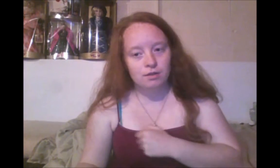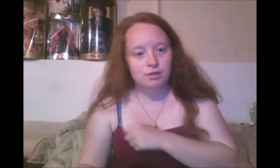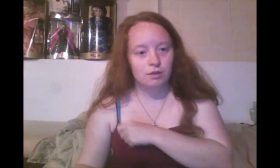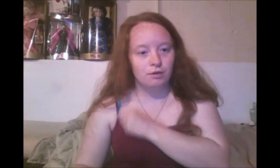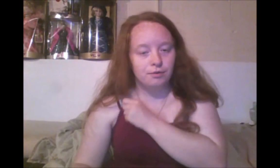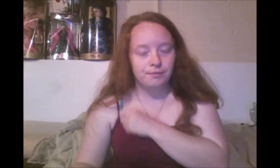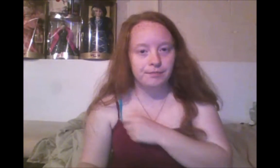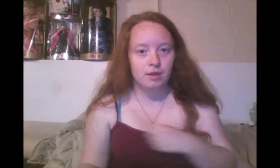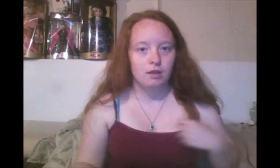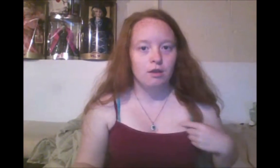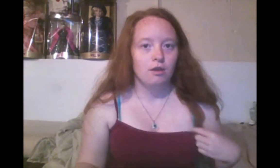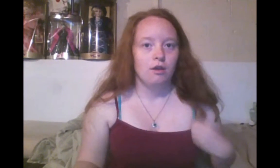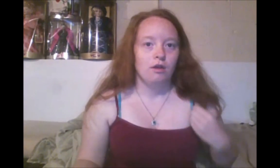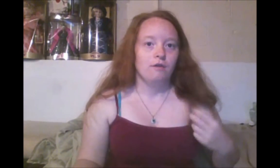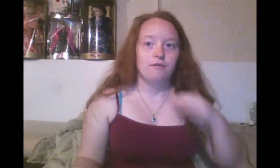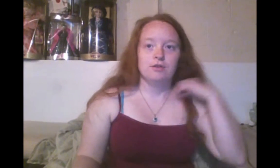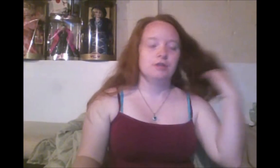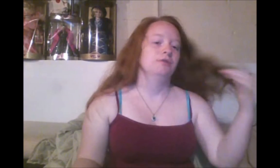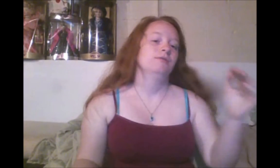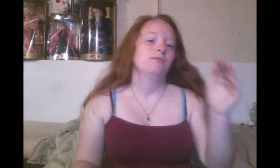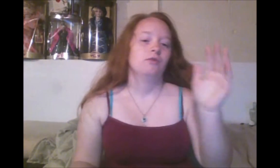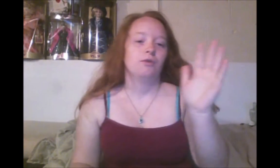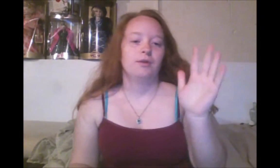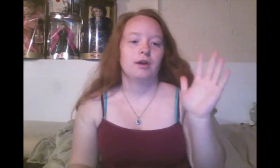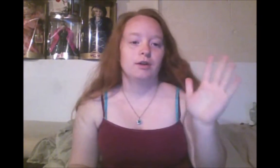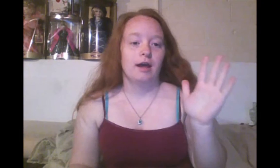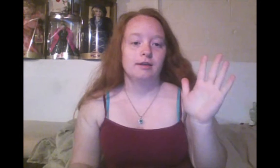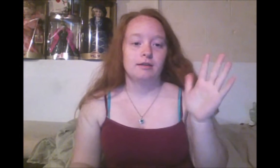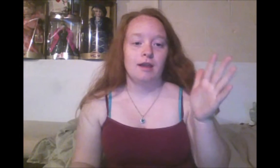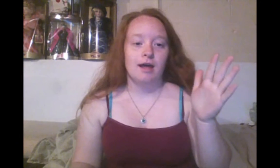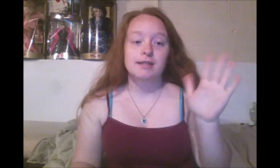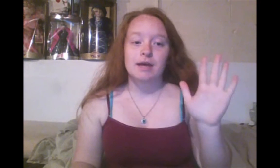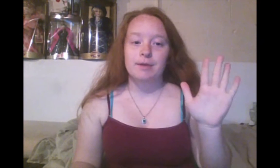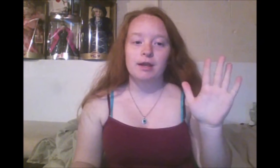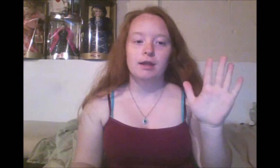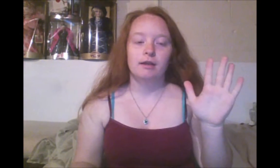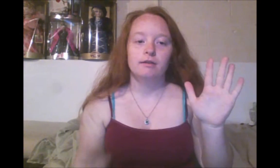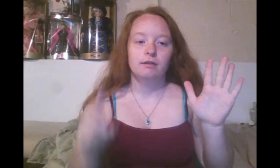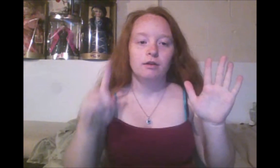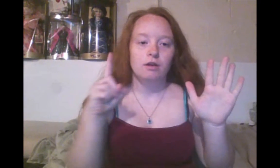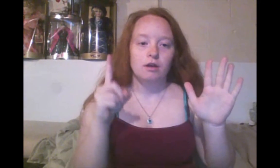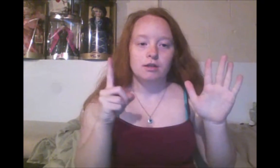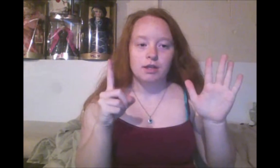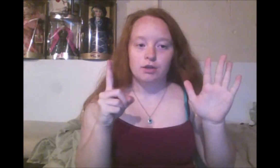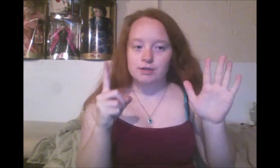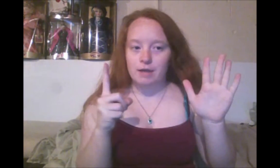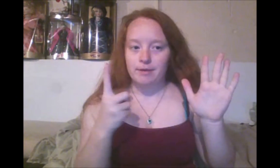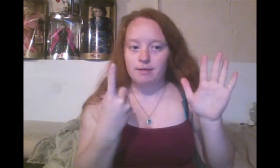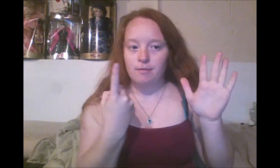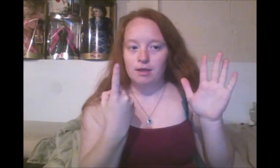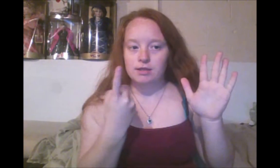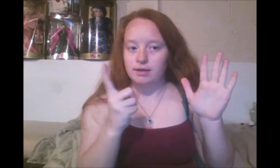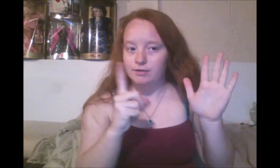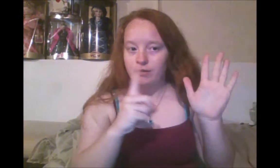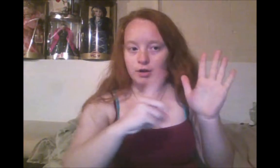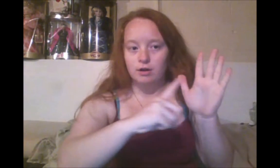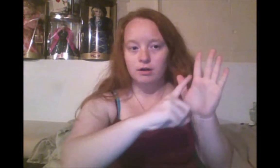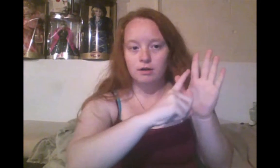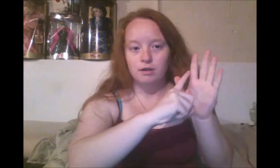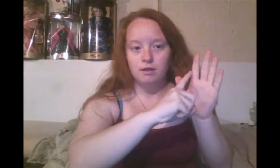So for zoo, you hold out your non-dominant hand, take your dominant index finger, and